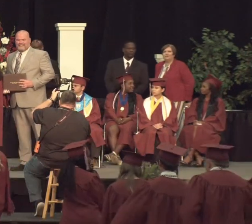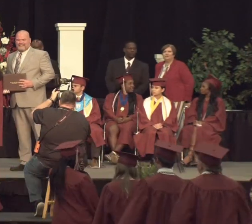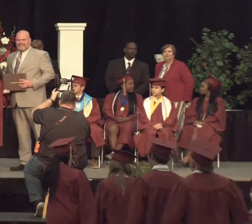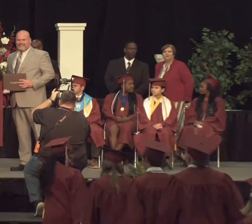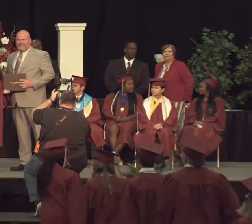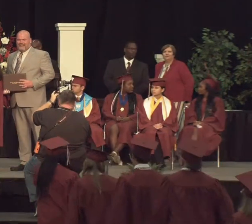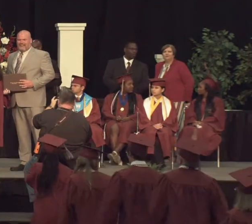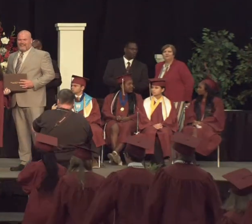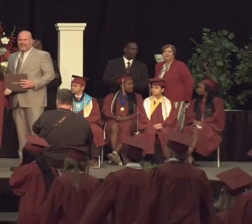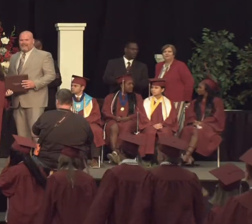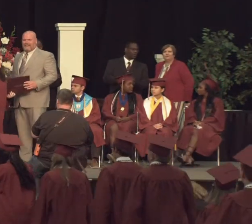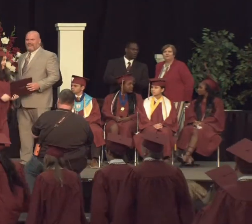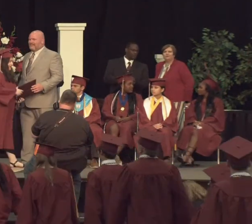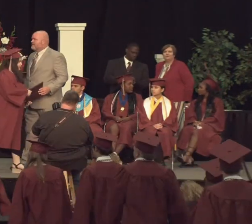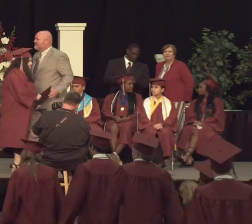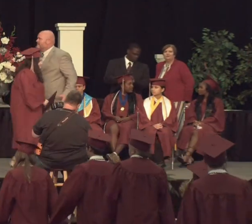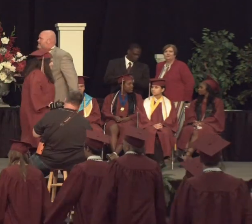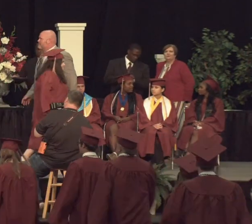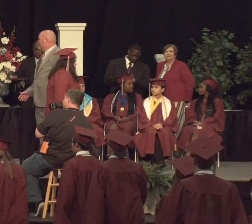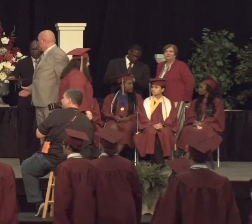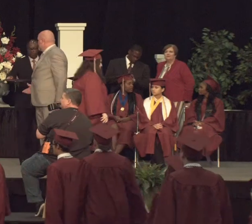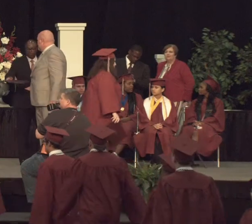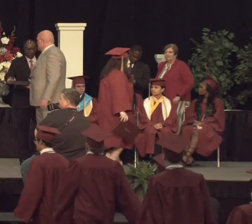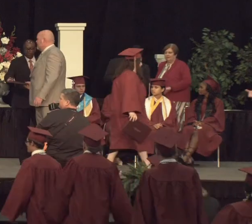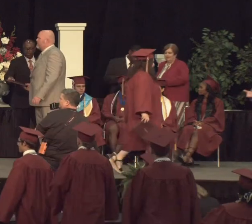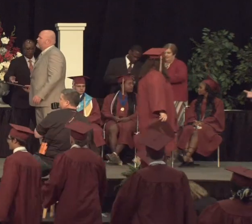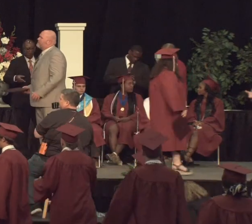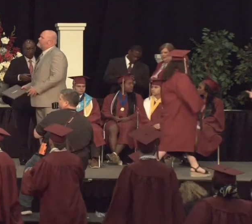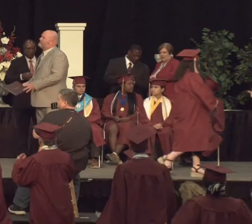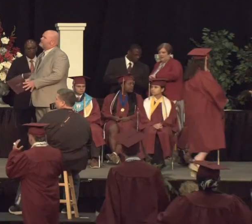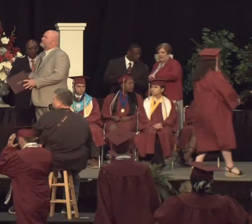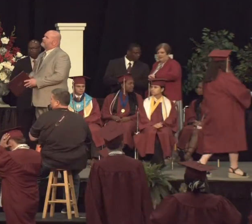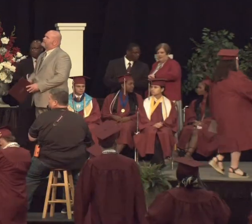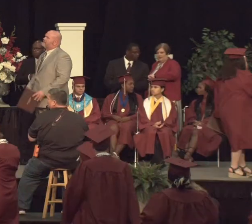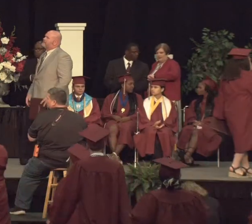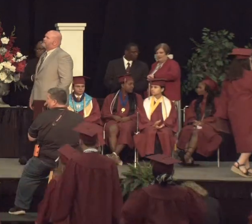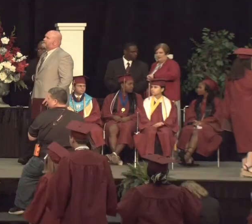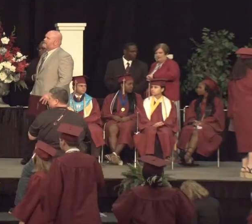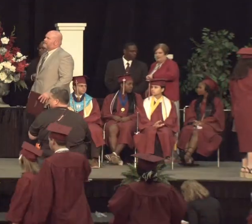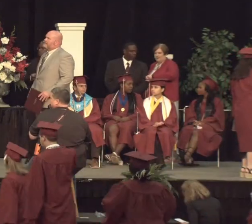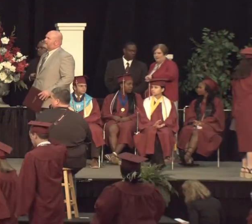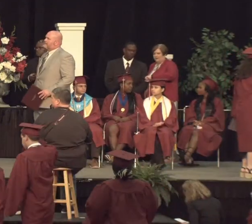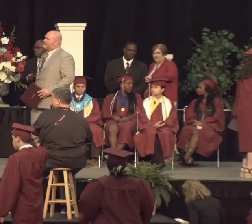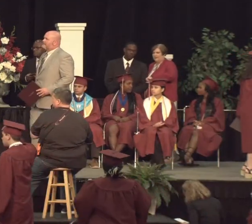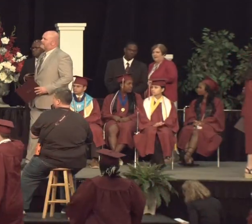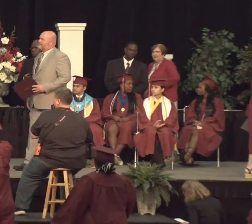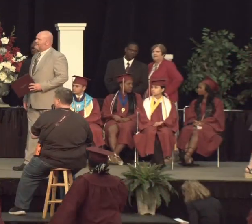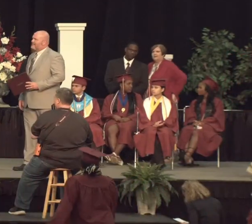Hannah Robbery.